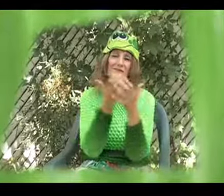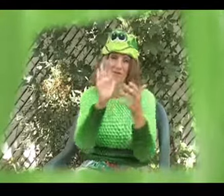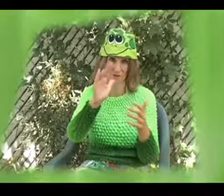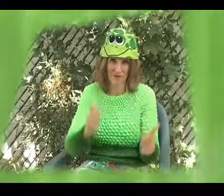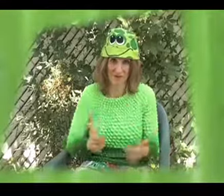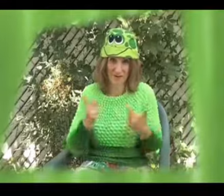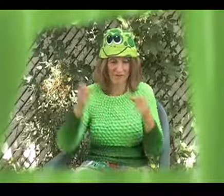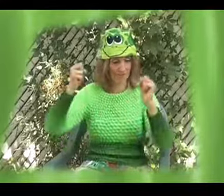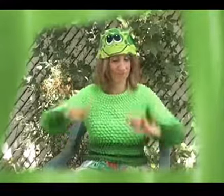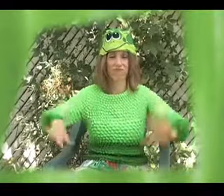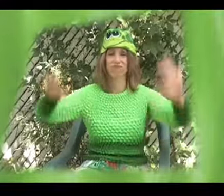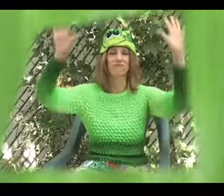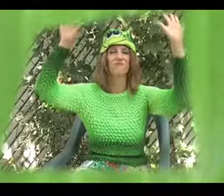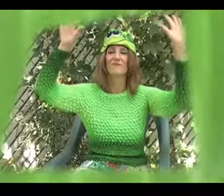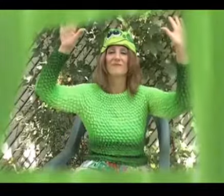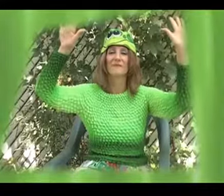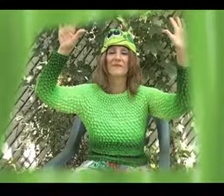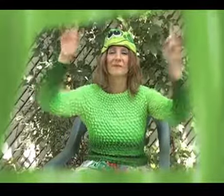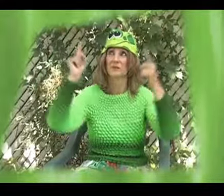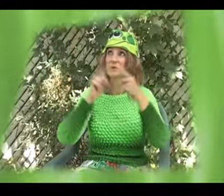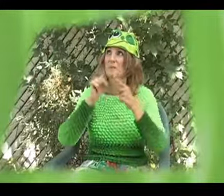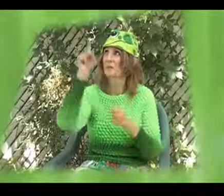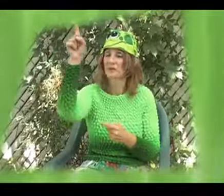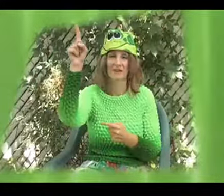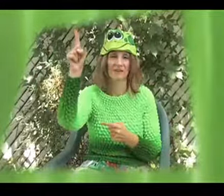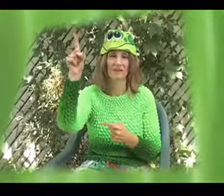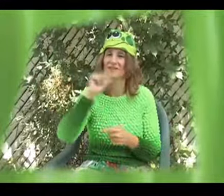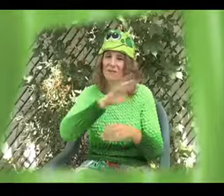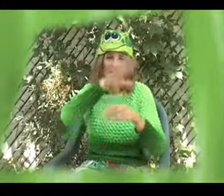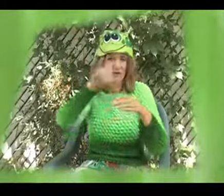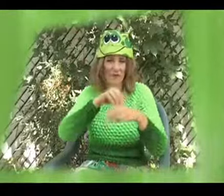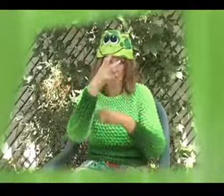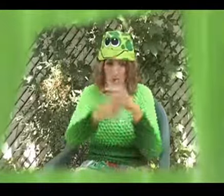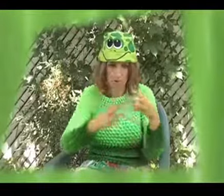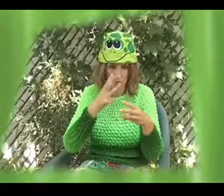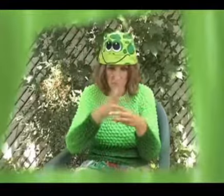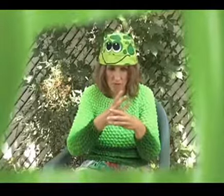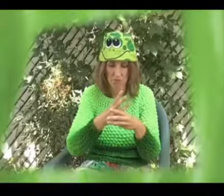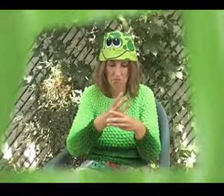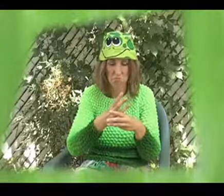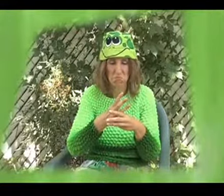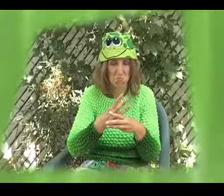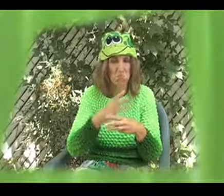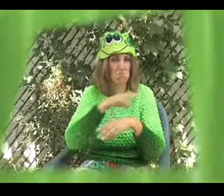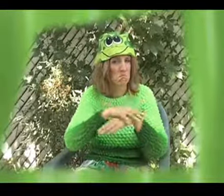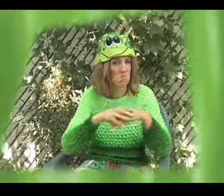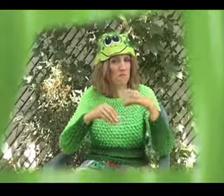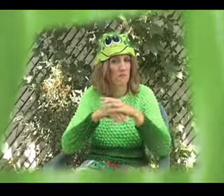Wow. Our lives need to be surrendered, given to God. We don't want to be involved in the world